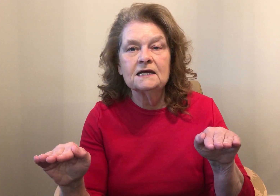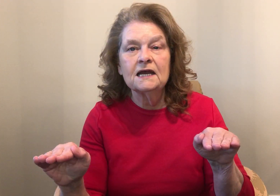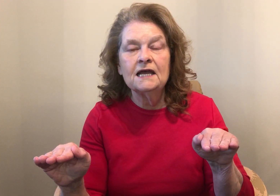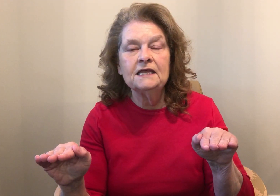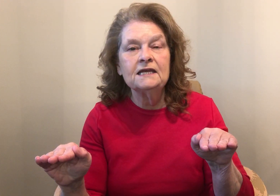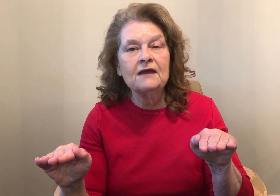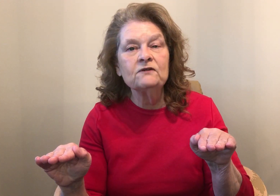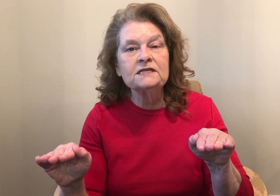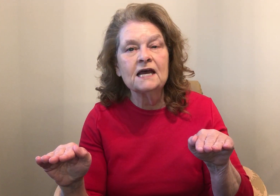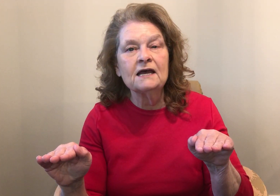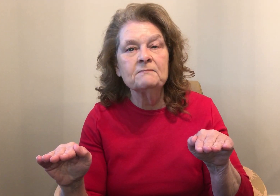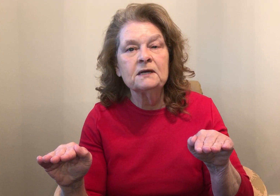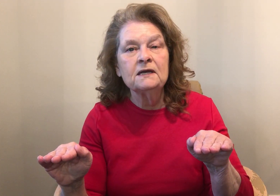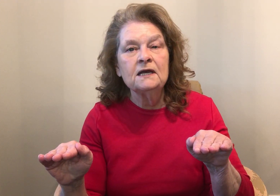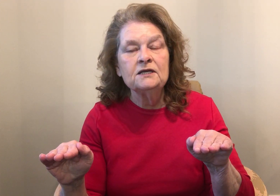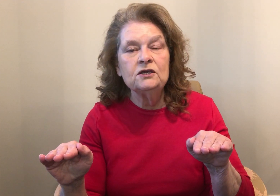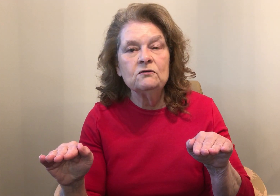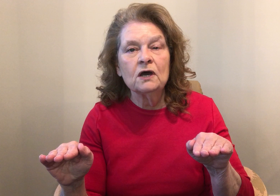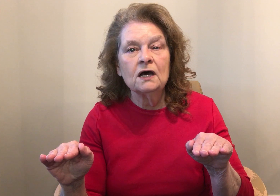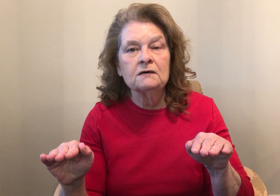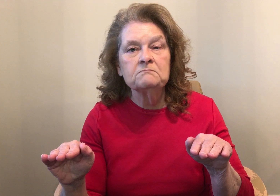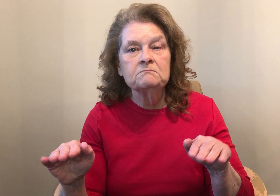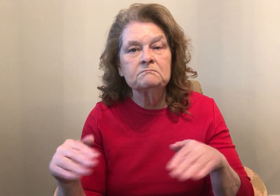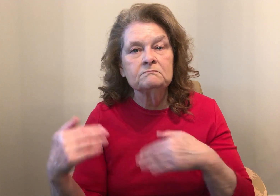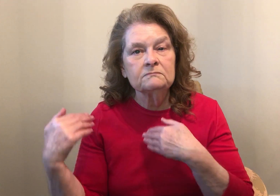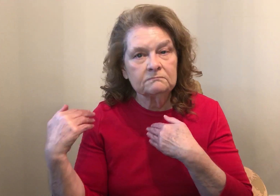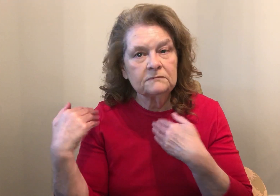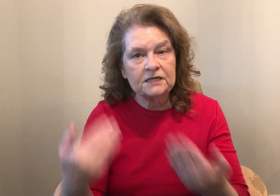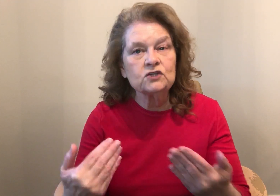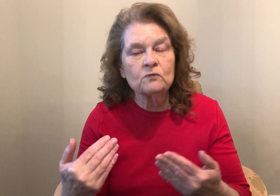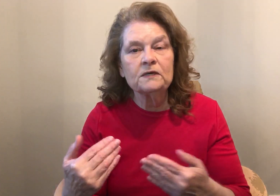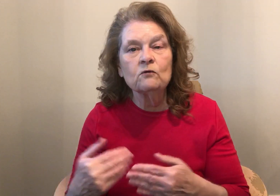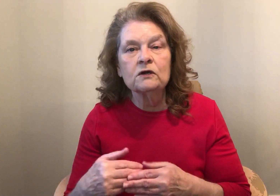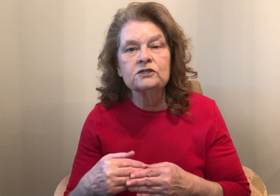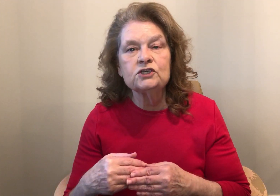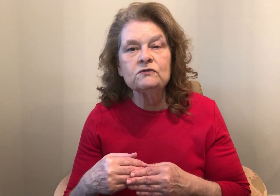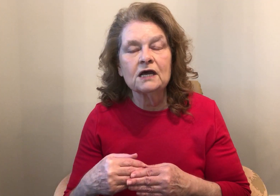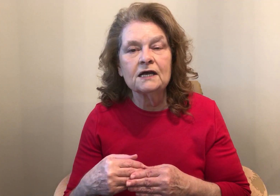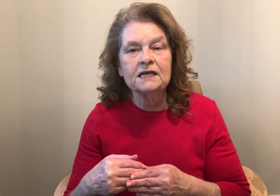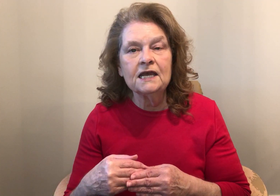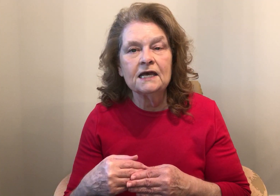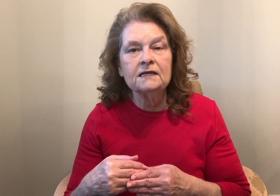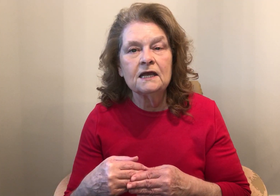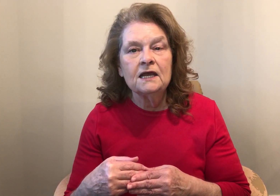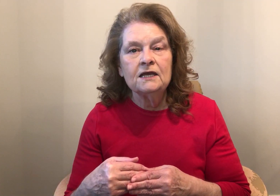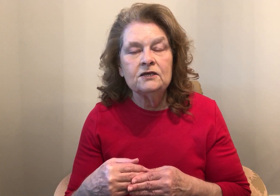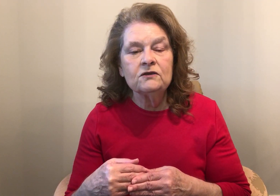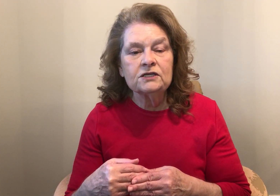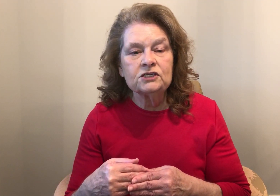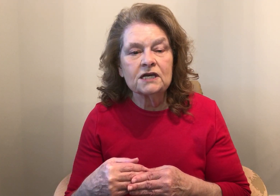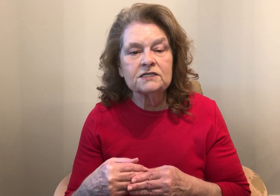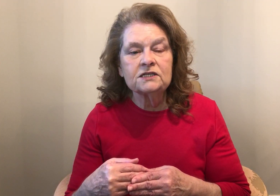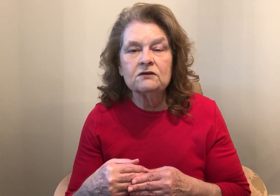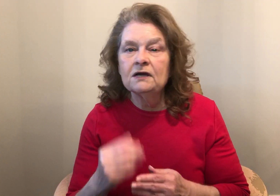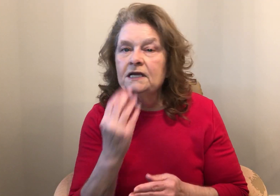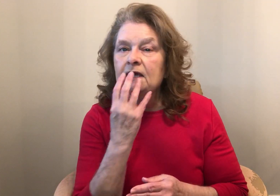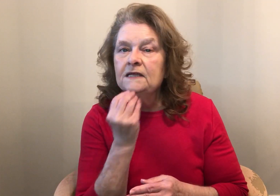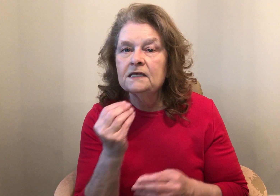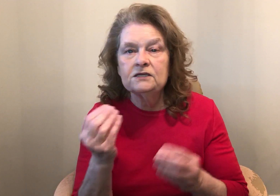And then every time you interpret the word Judah again, you can just do, again,